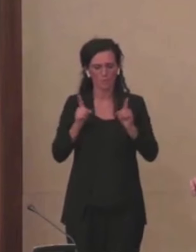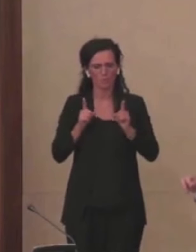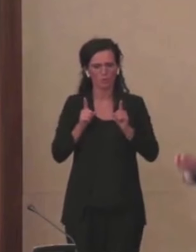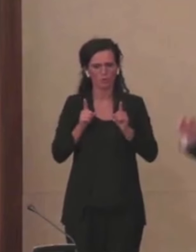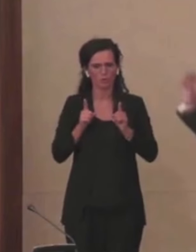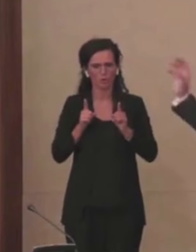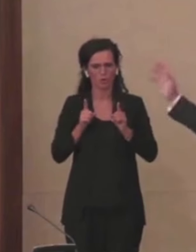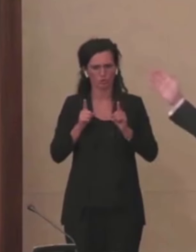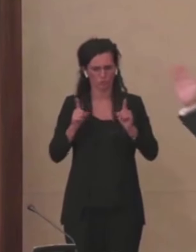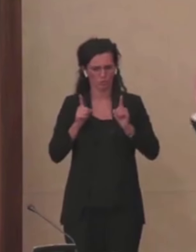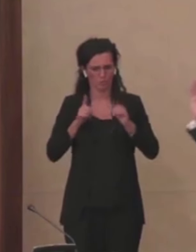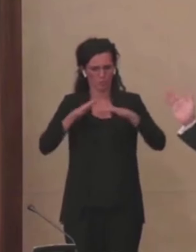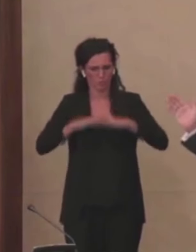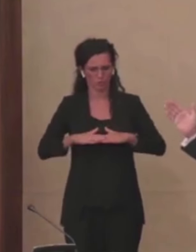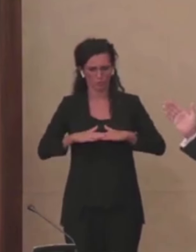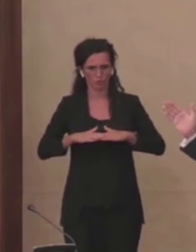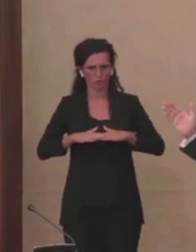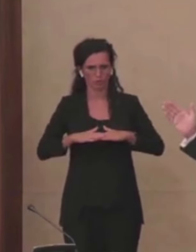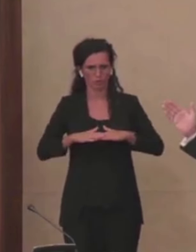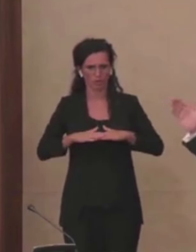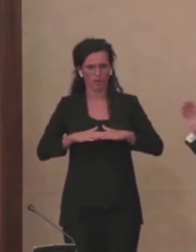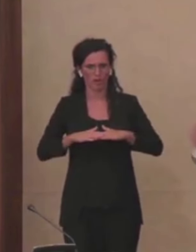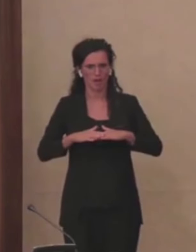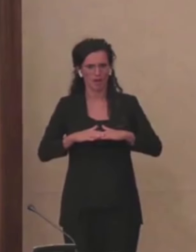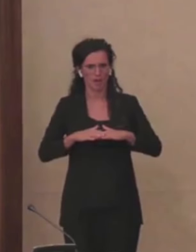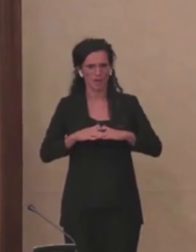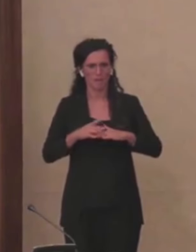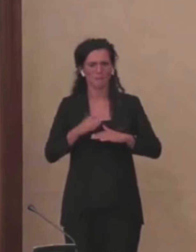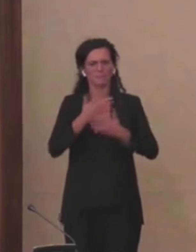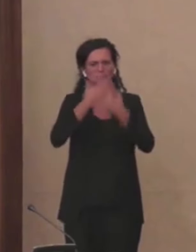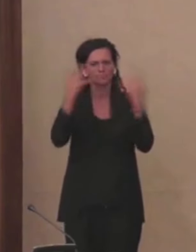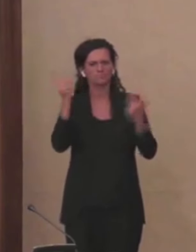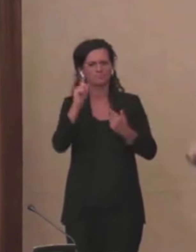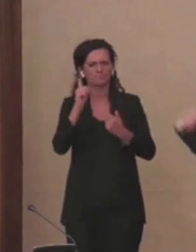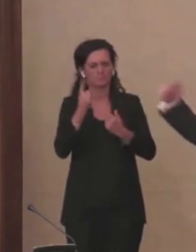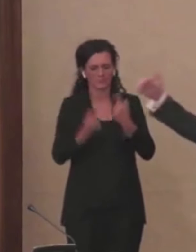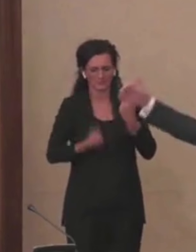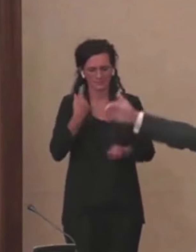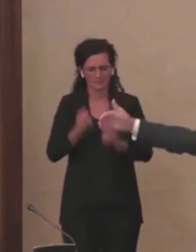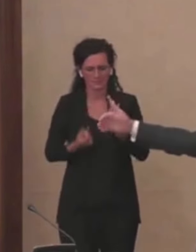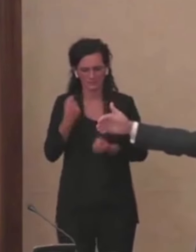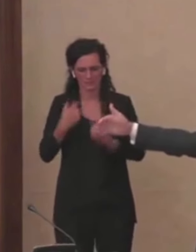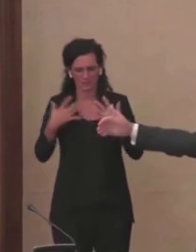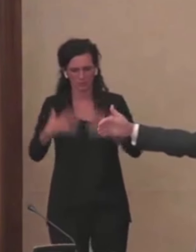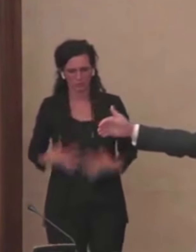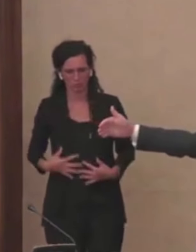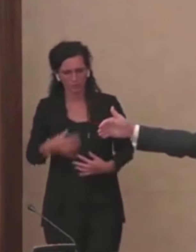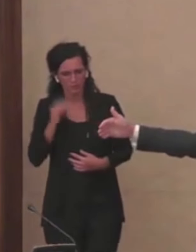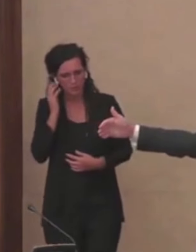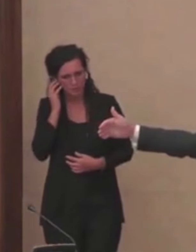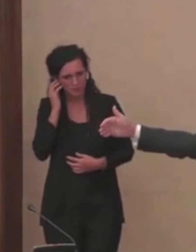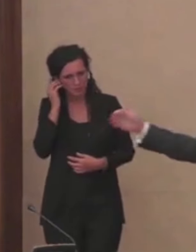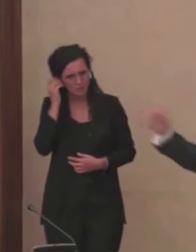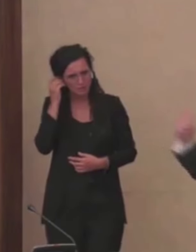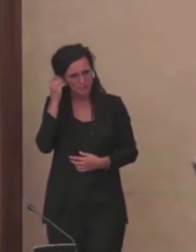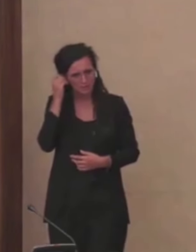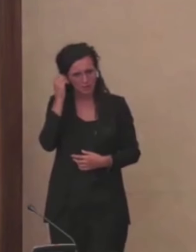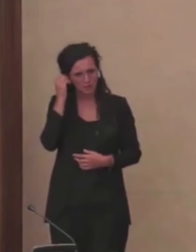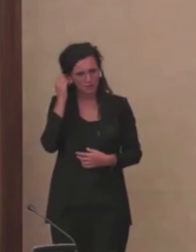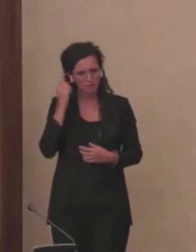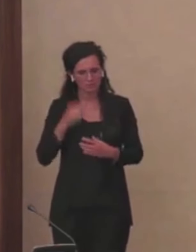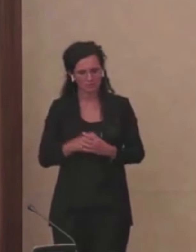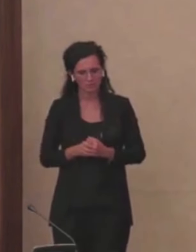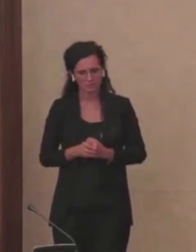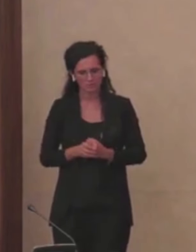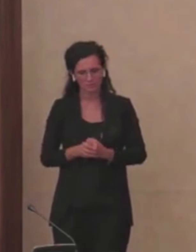treatment, predictive modeling is what's going to tell us what patient is going to become severe and which